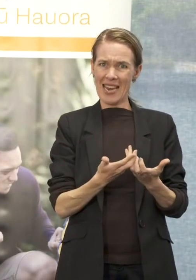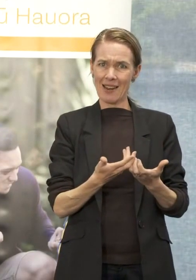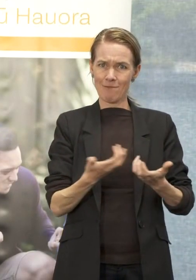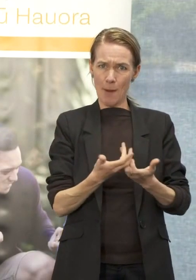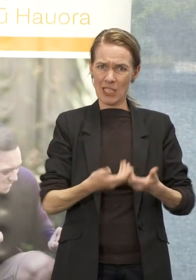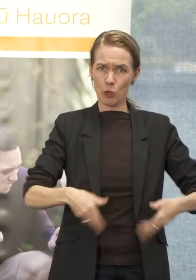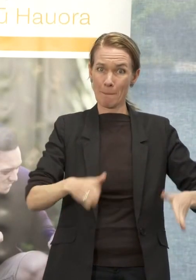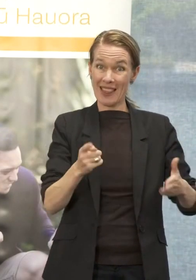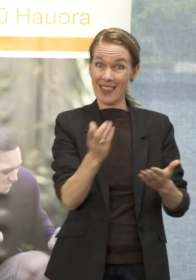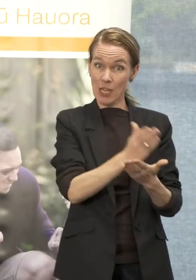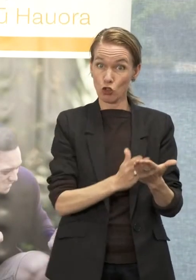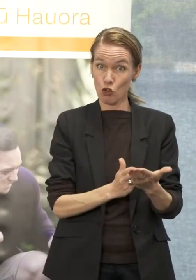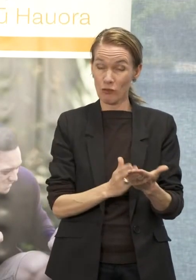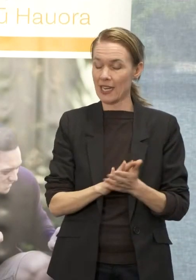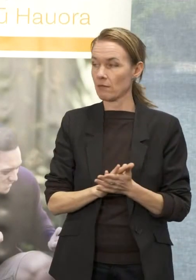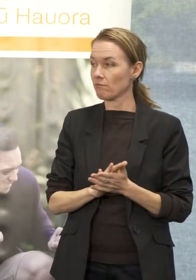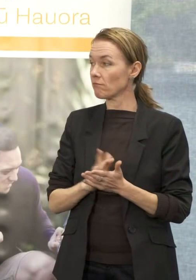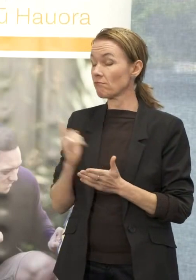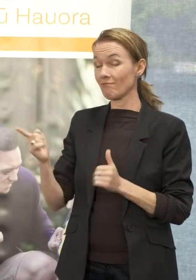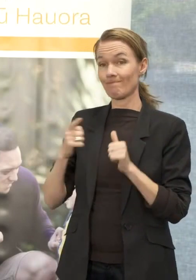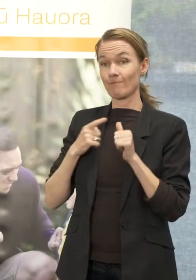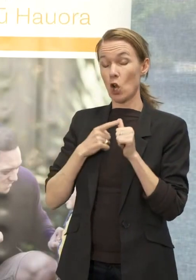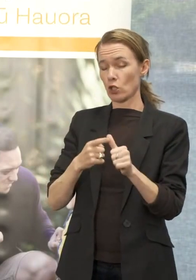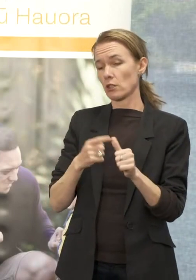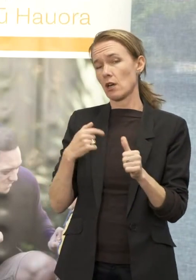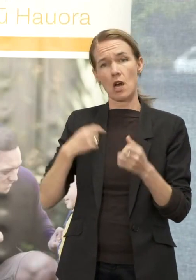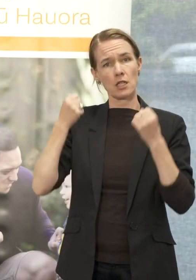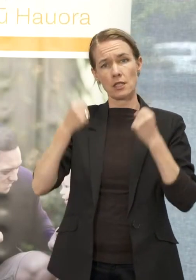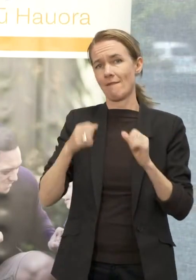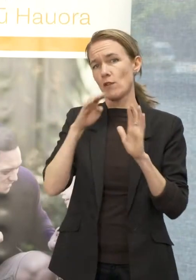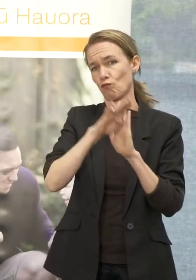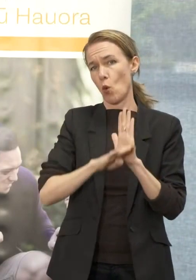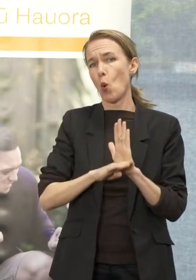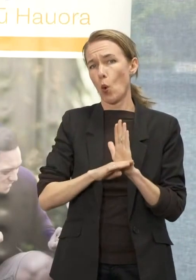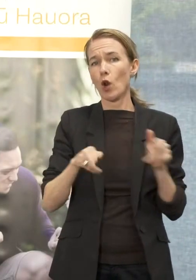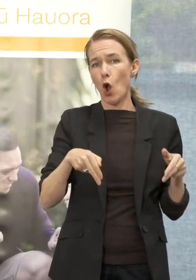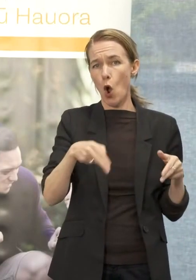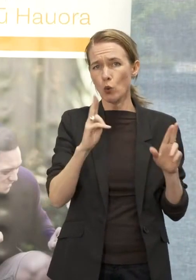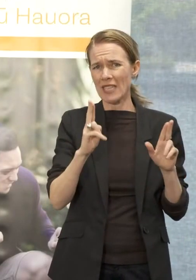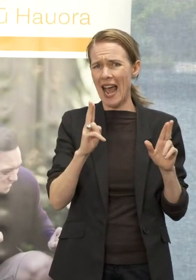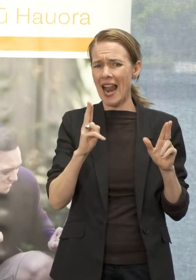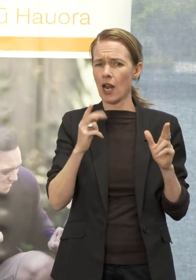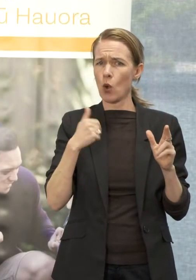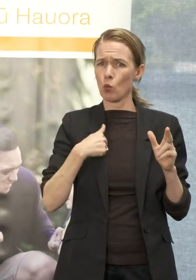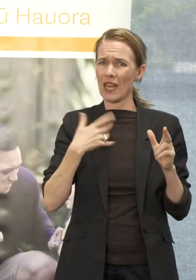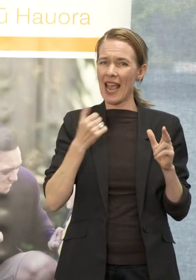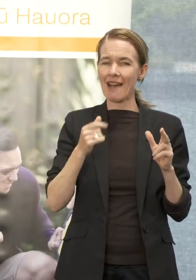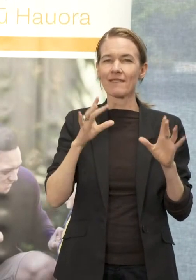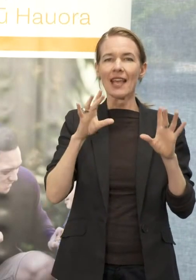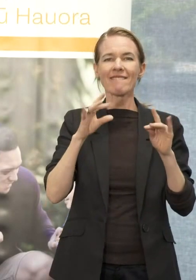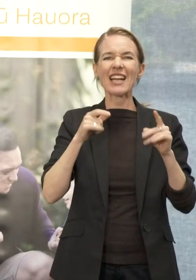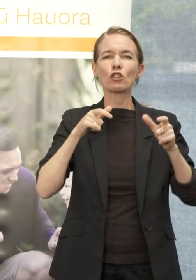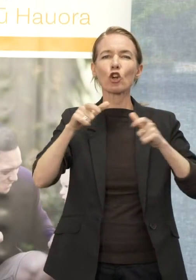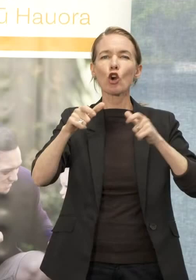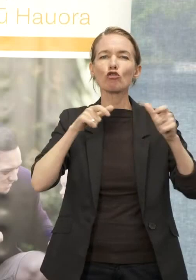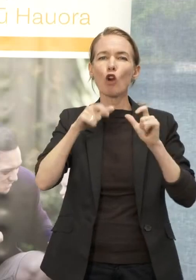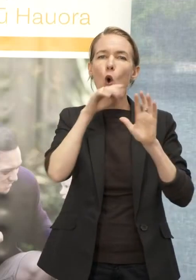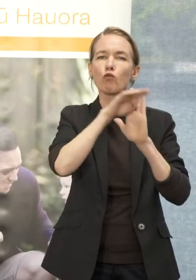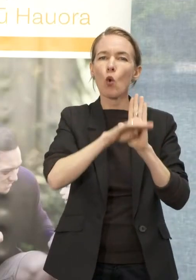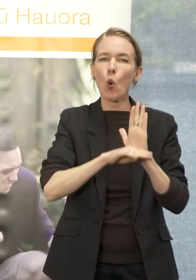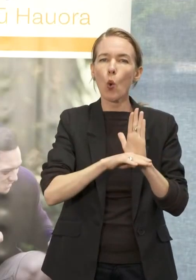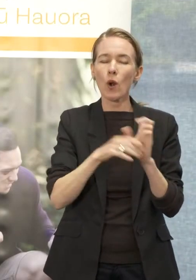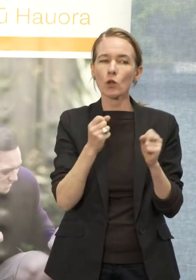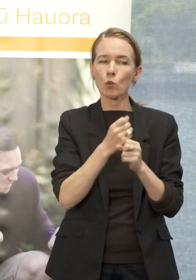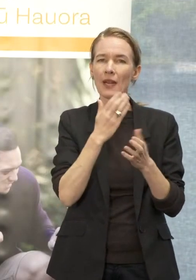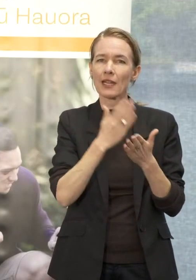high standard of infection prevention and control procedures in these facilities. These sorts of examples just reiterate how